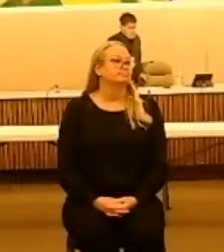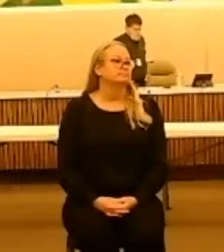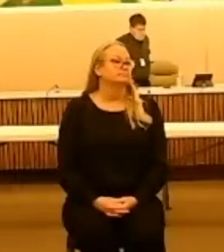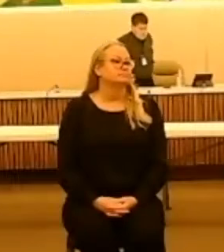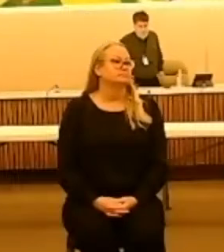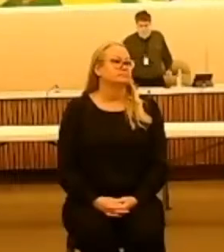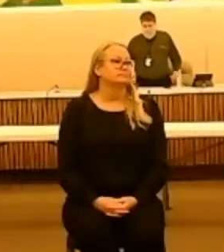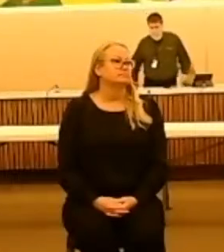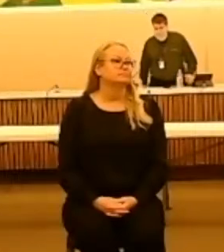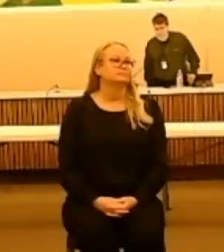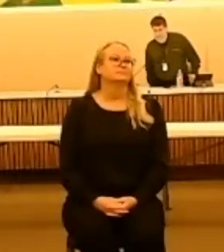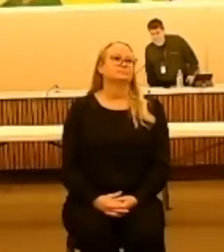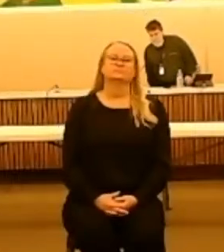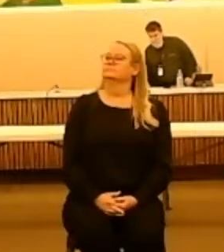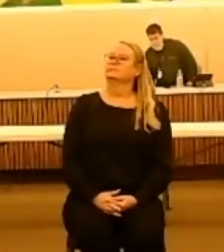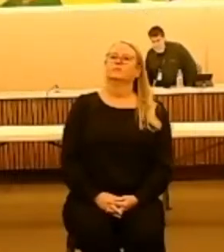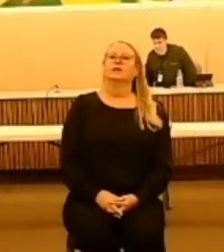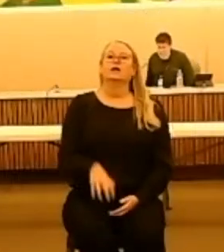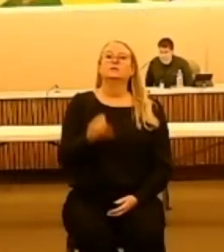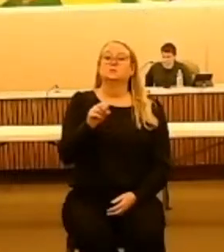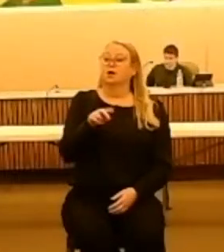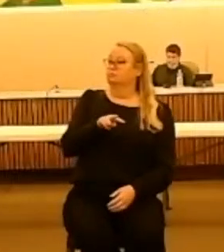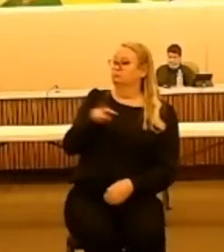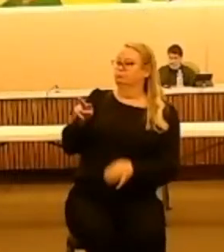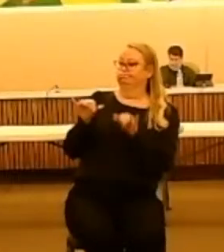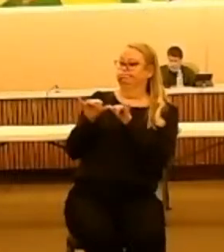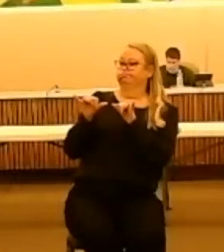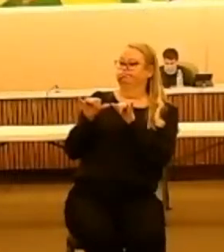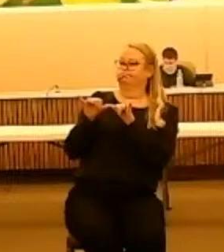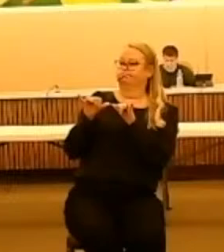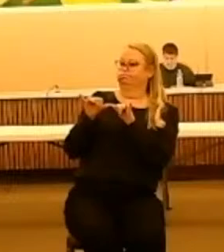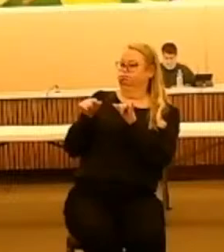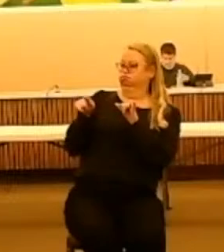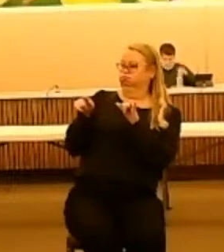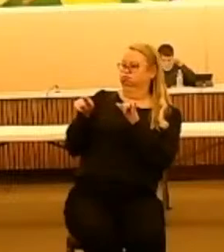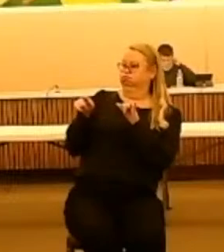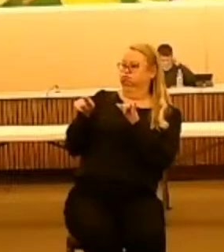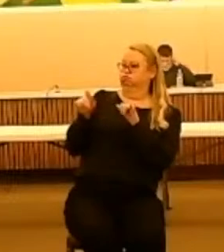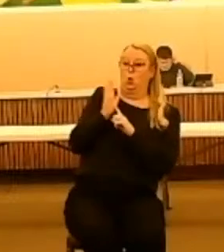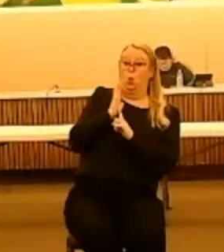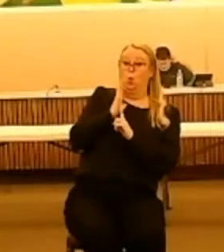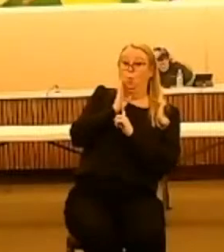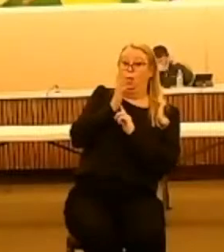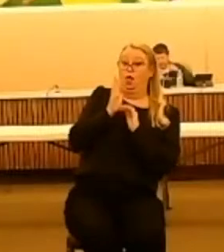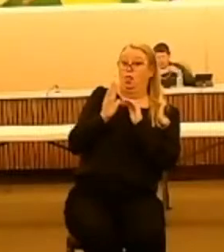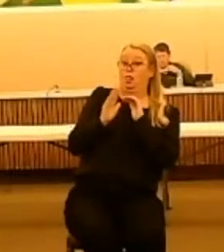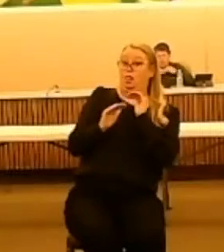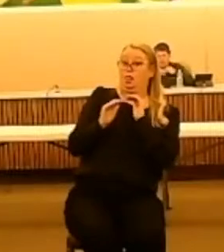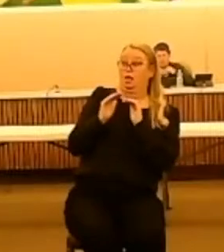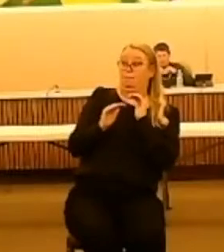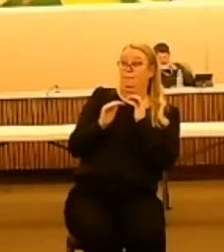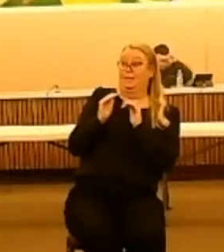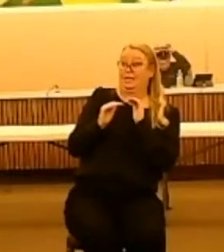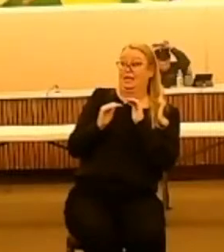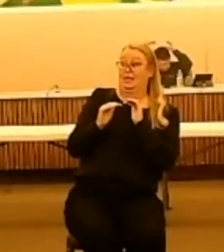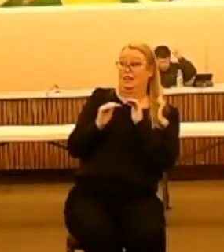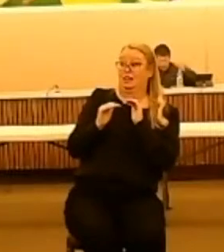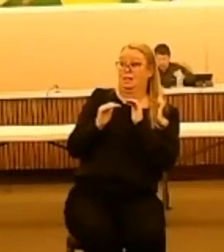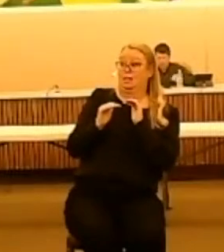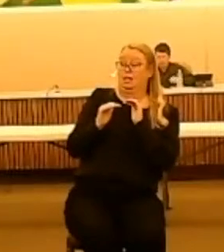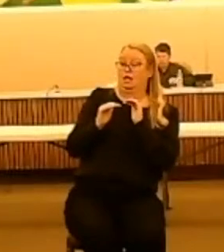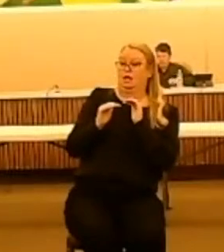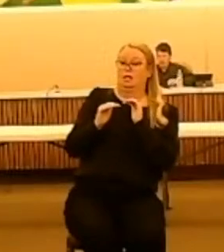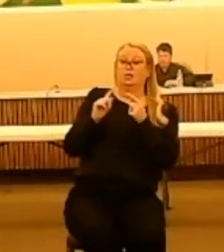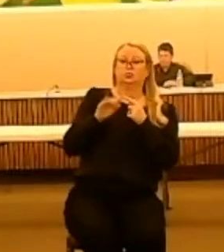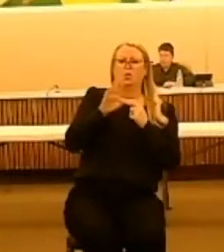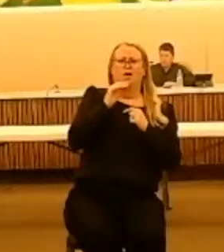So in looking at the plans, it looks like from the building, the nearest point on the building to the nearest point on your